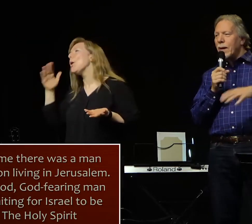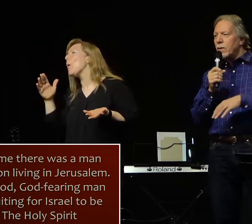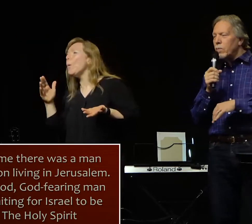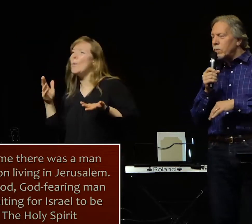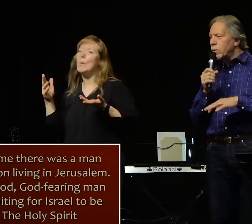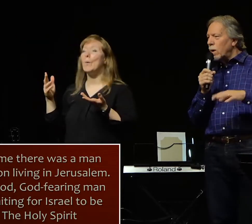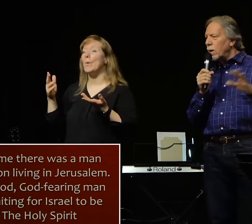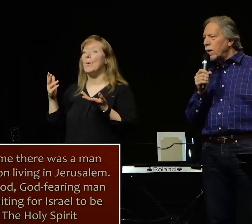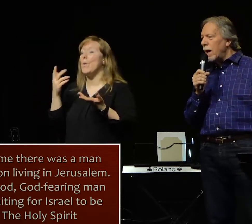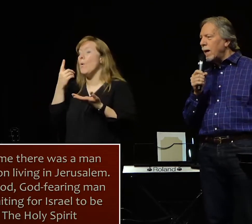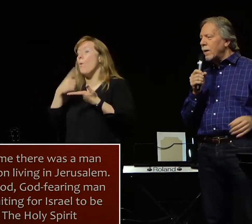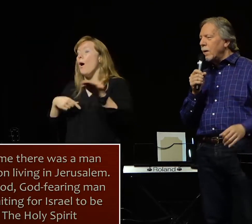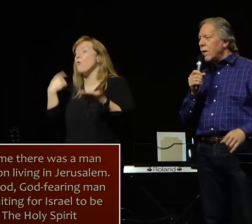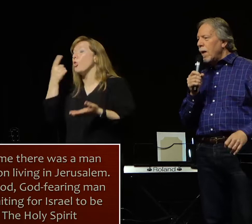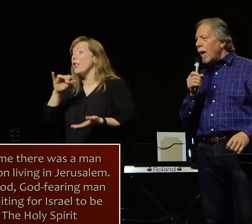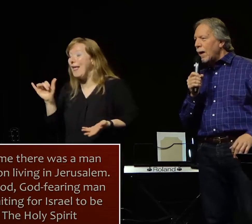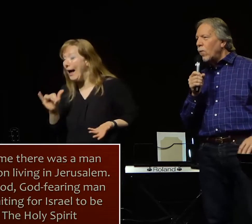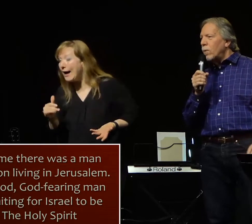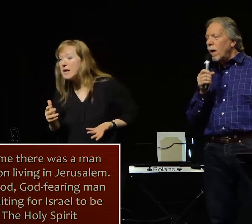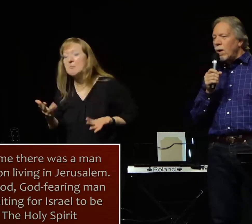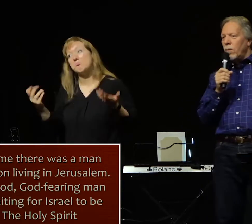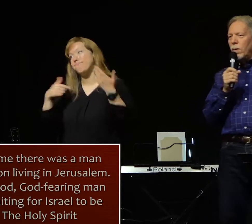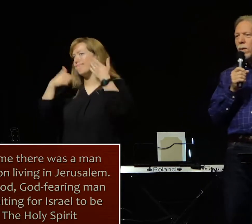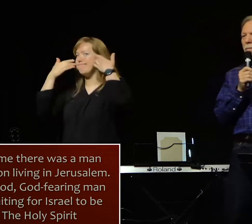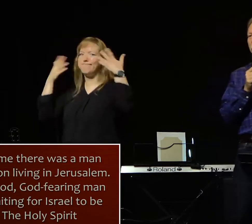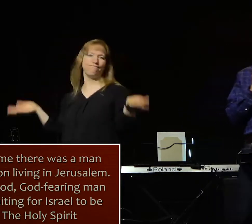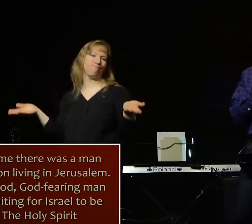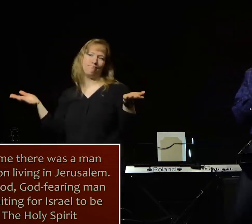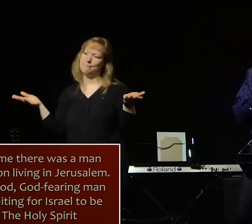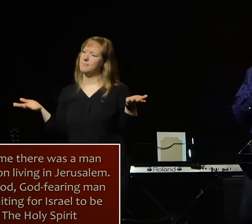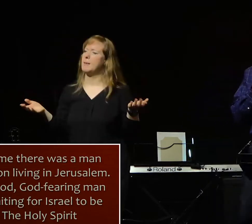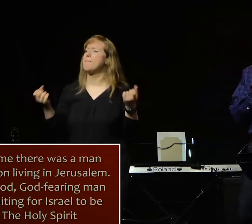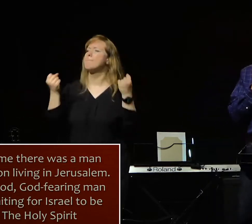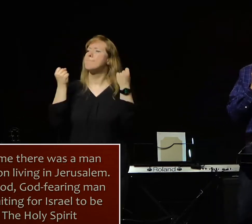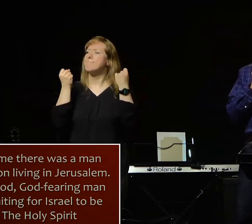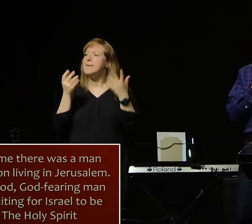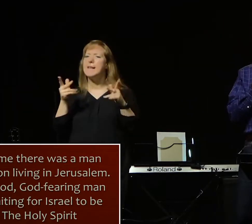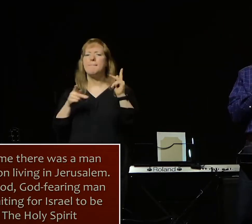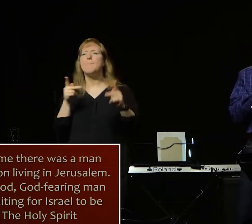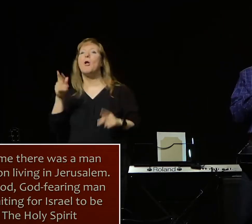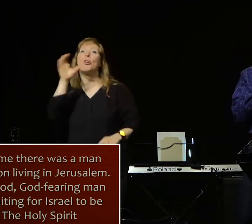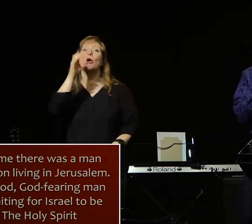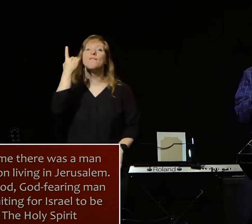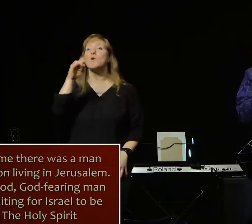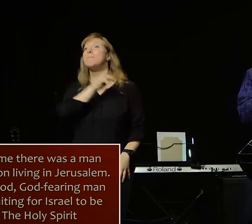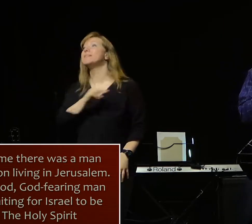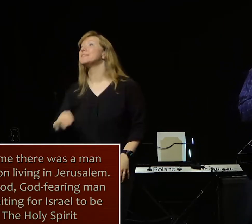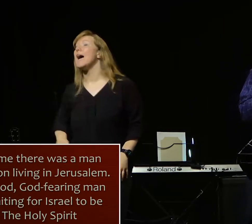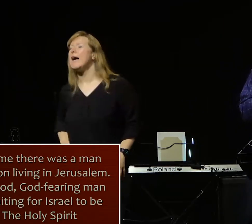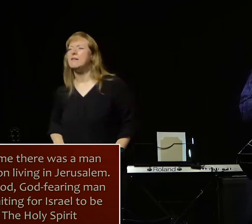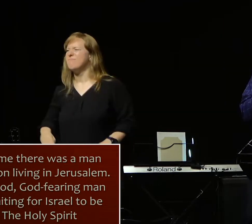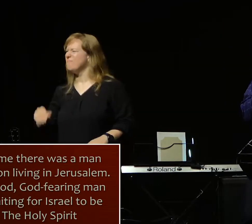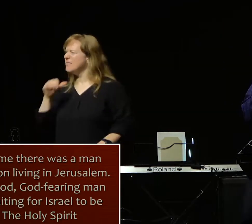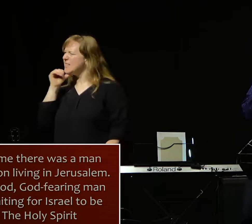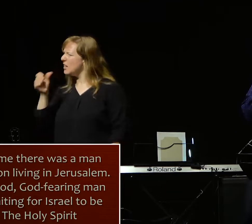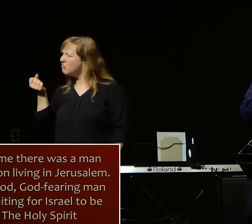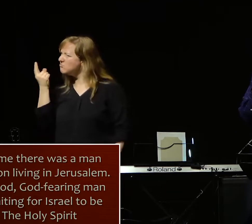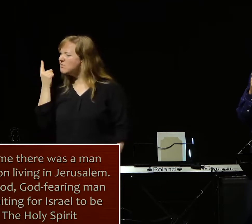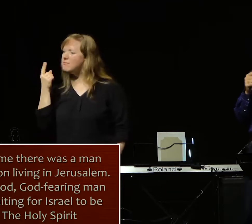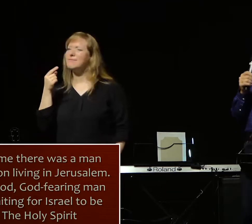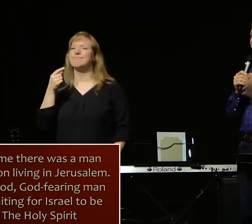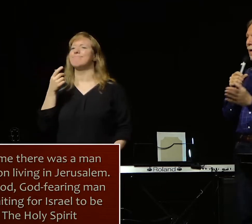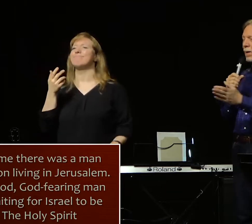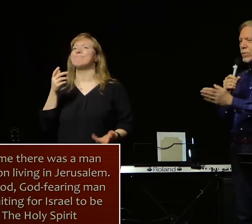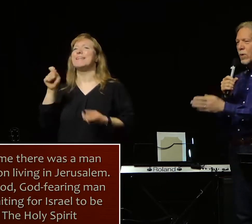that kingdom was going to look like, I don't know. Many people who looked for the Messiah back then didn't understand